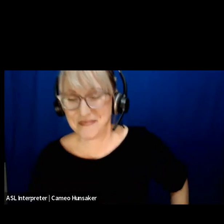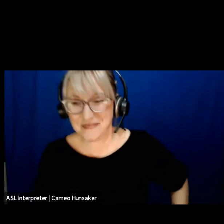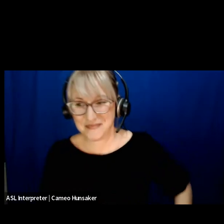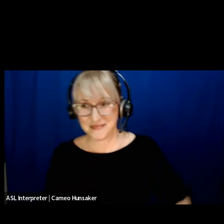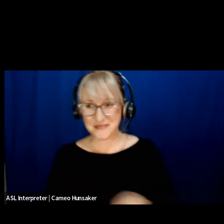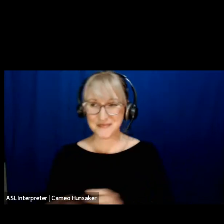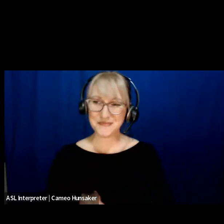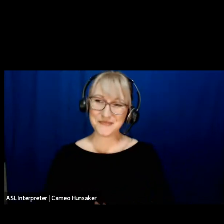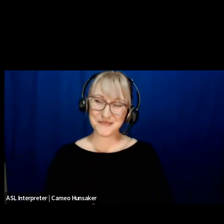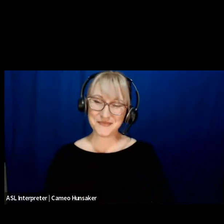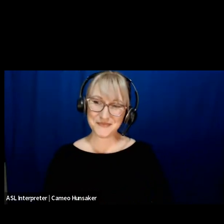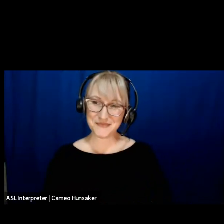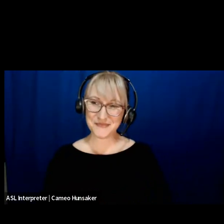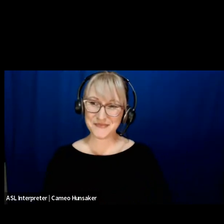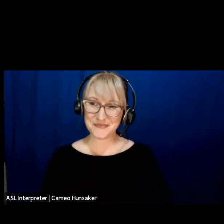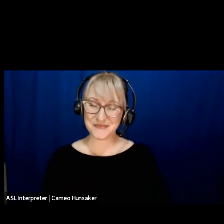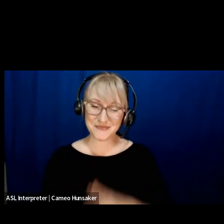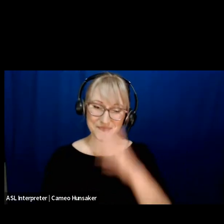let's see what else.